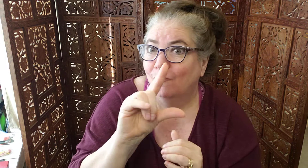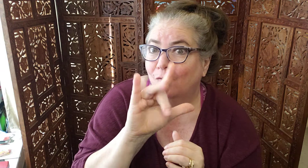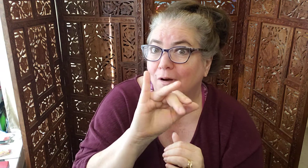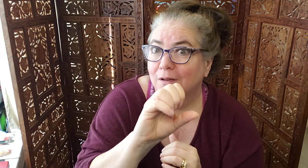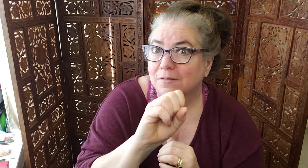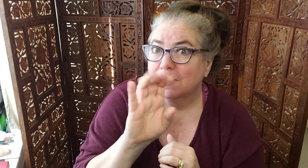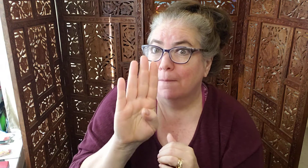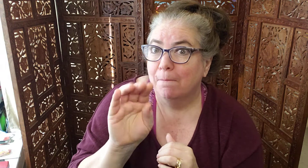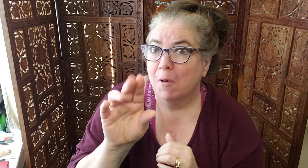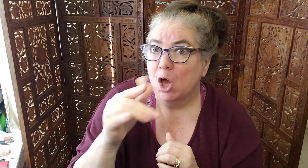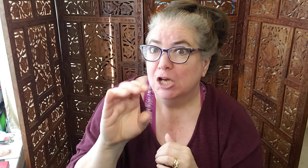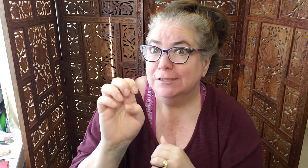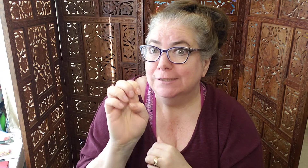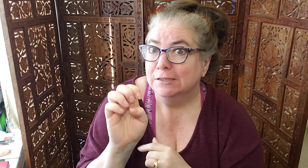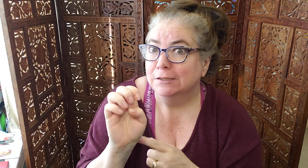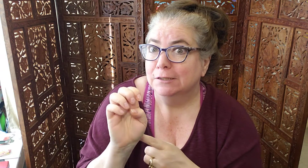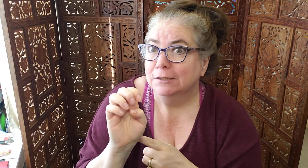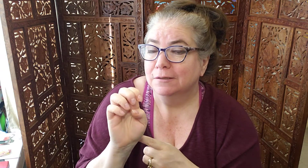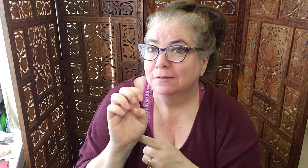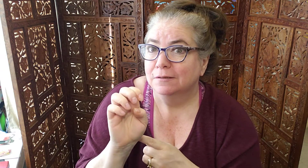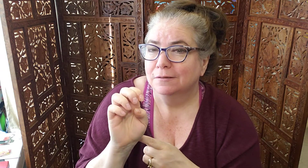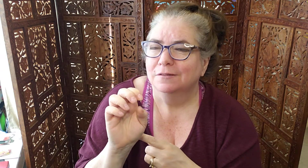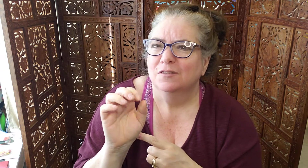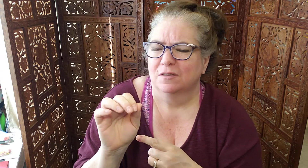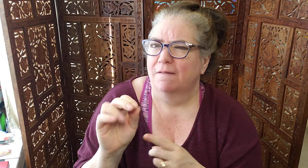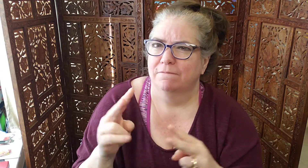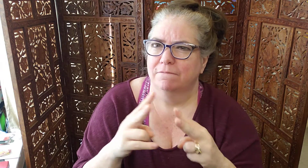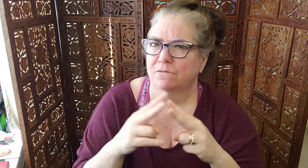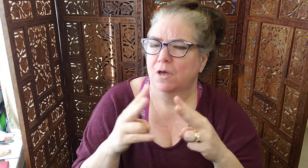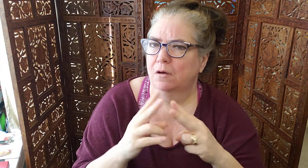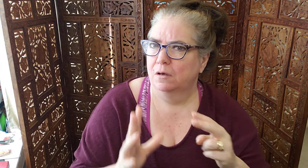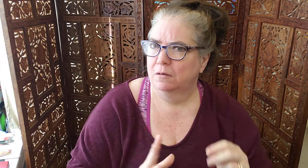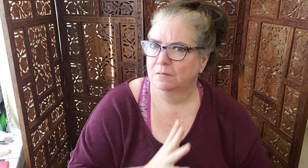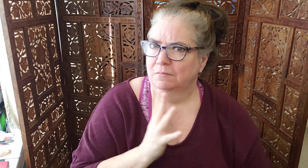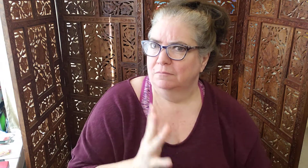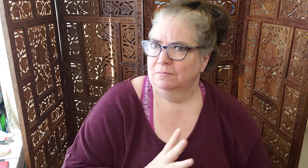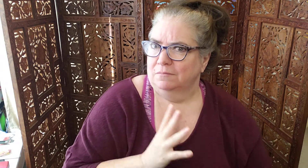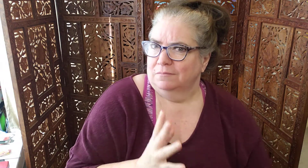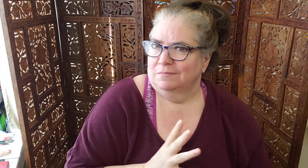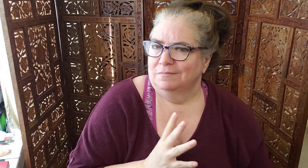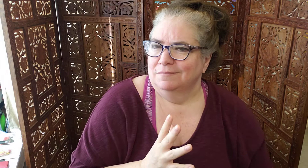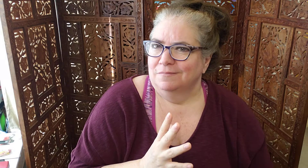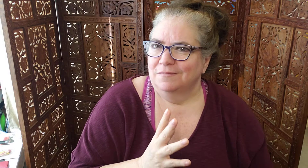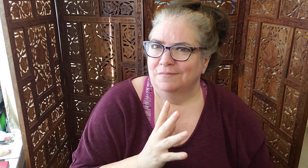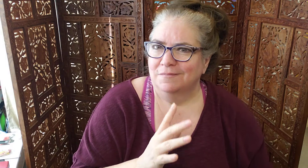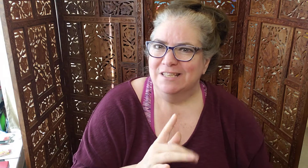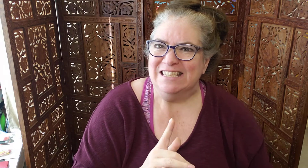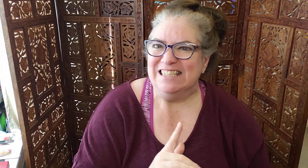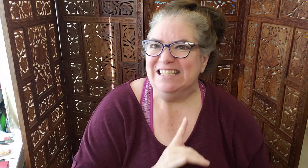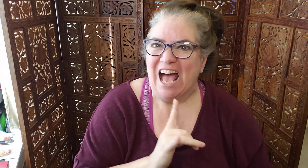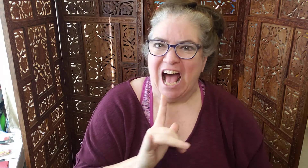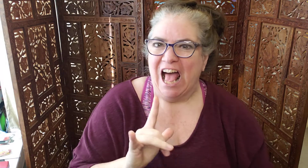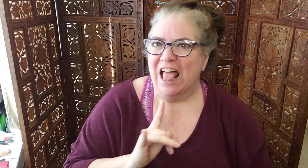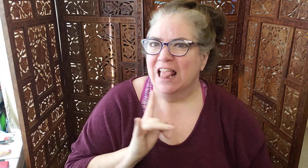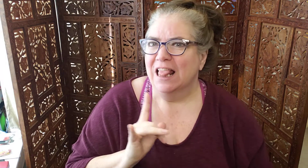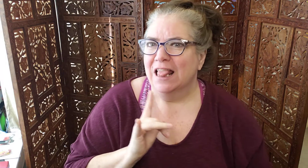And just like the Folies Bergère, it had to do an awful lot with beautiful women.